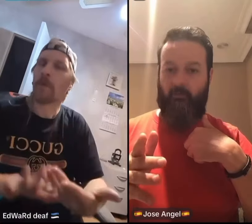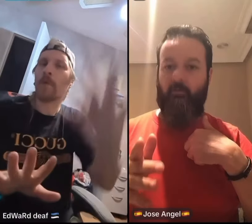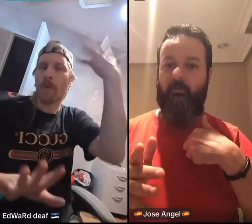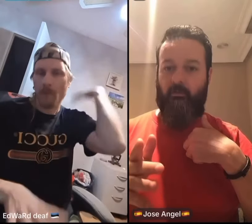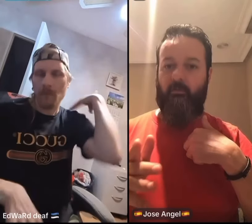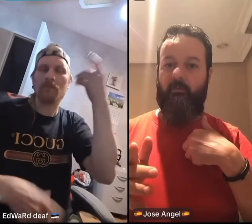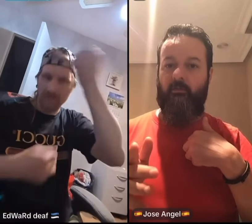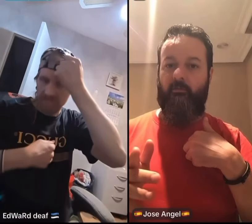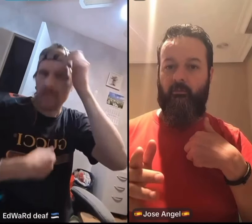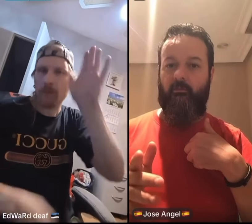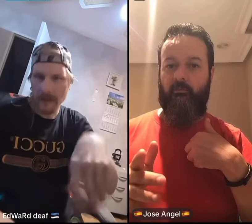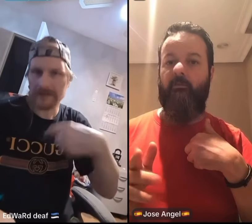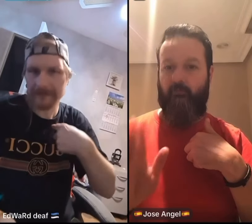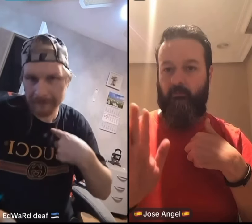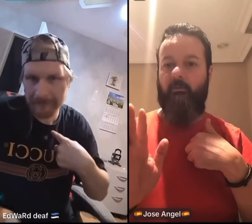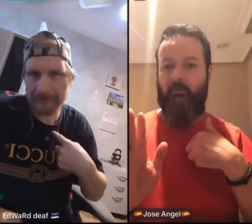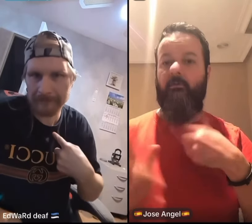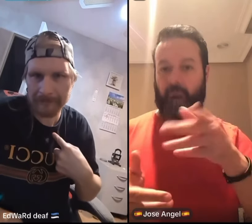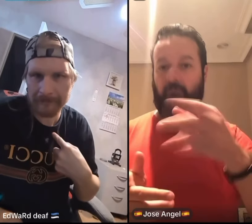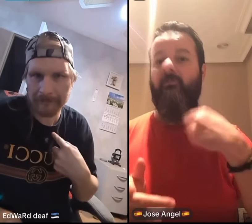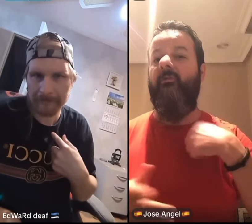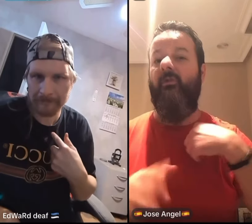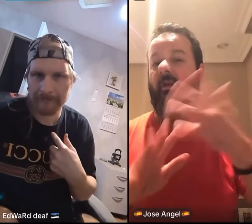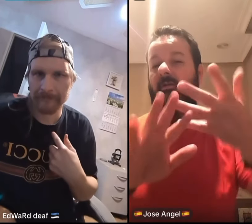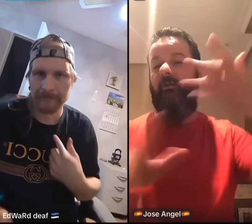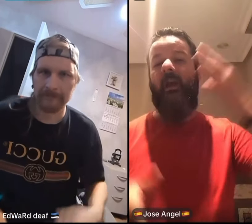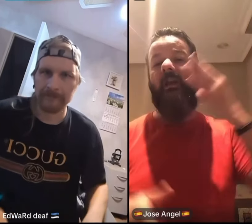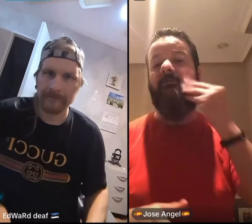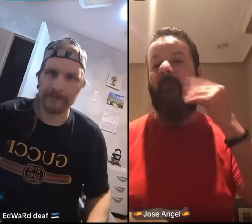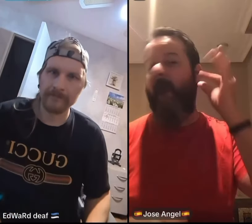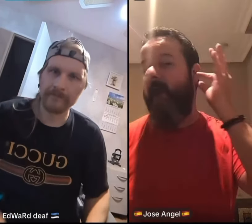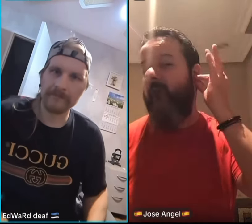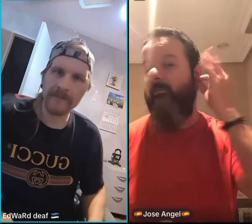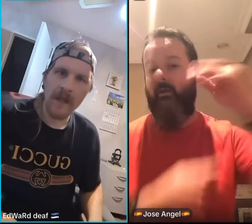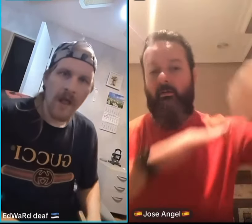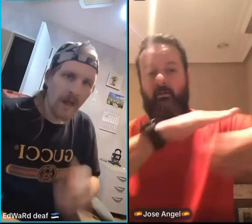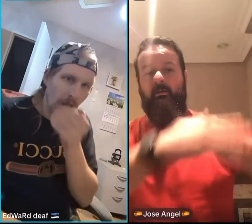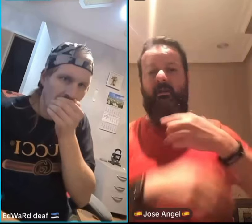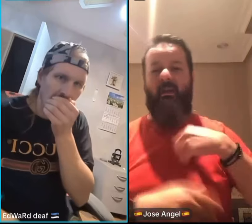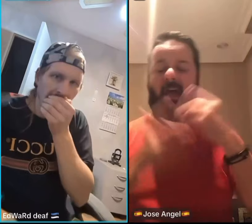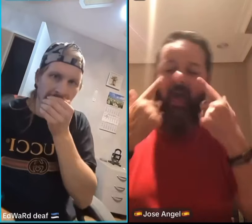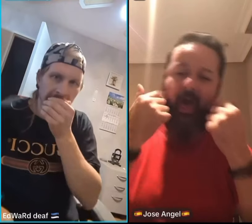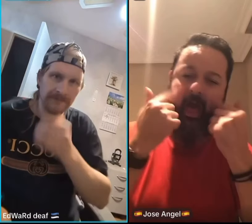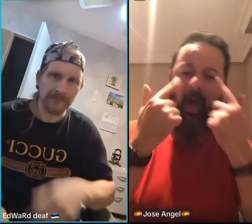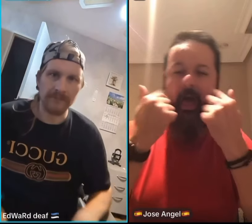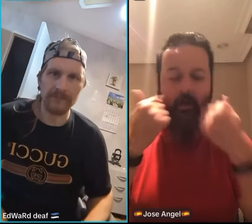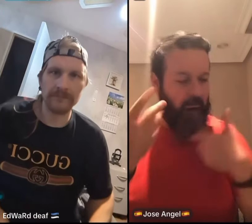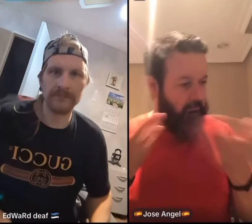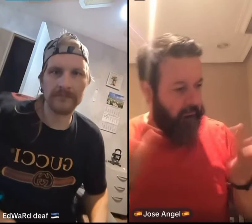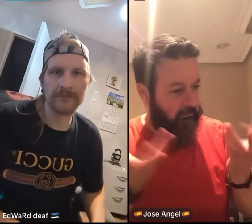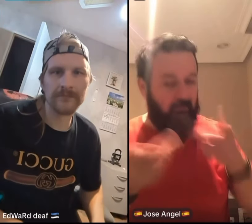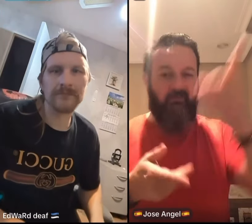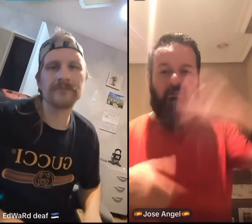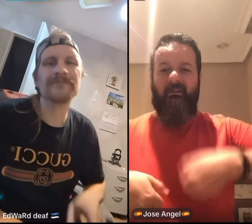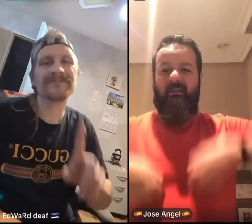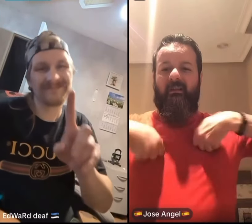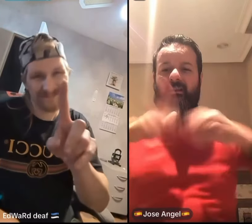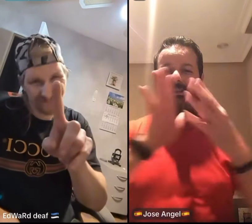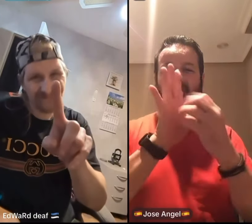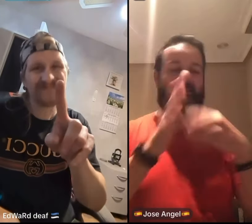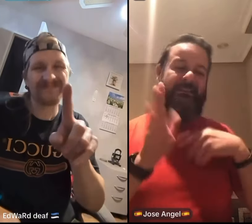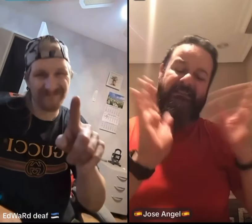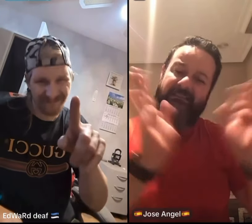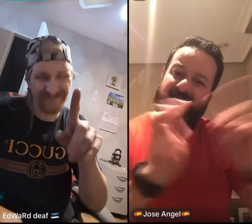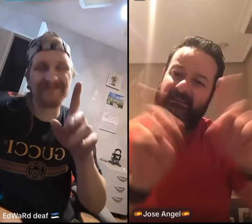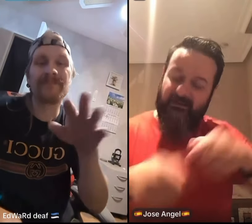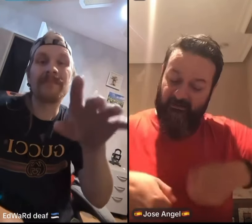There's a lot to do with me judging by a computer, he seems to be obsessed with it, kind of a history of details of his murder, very